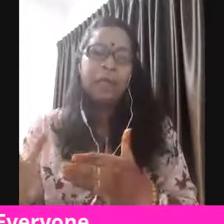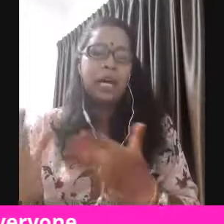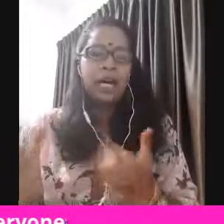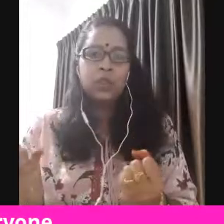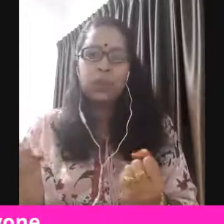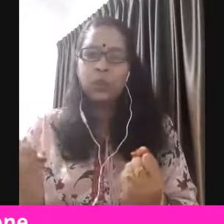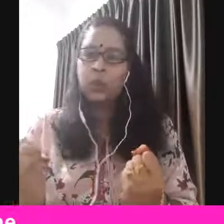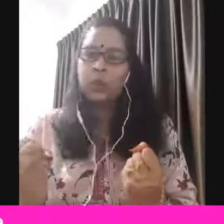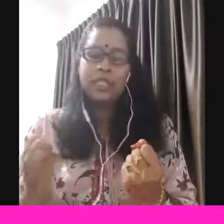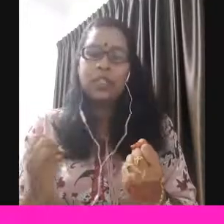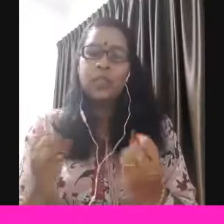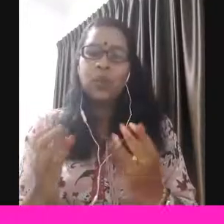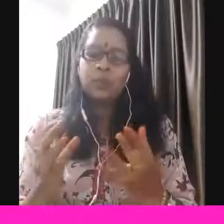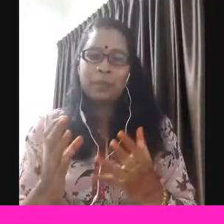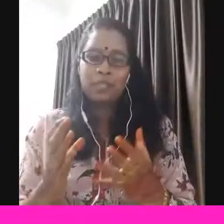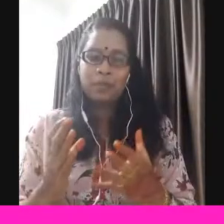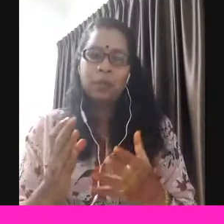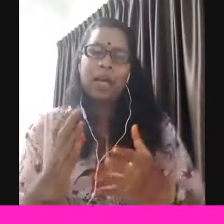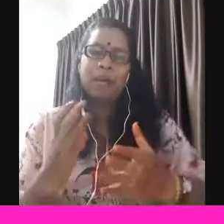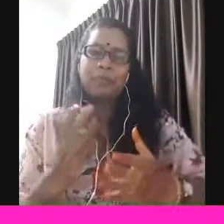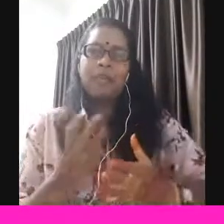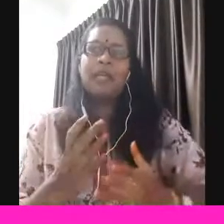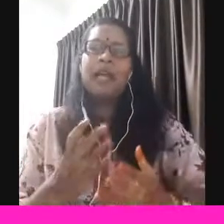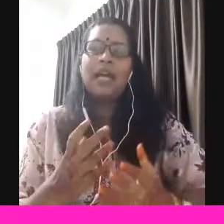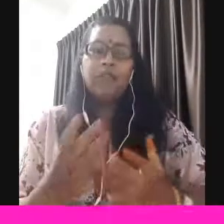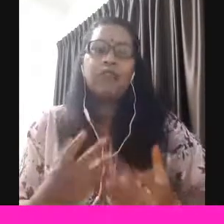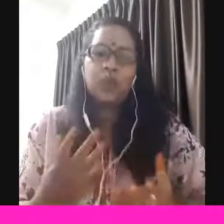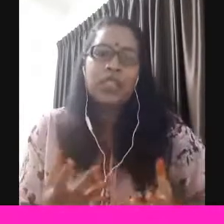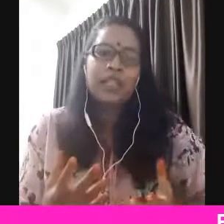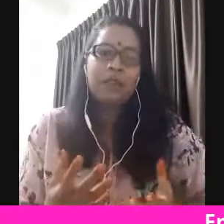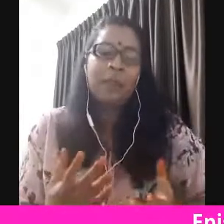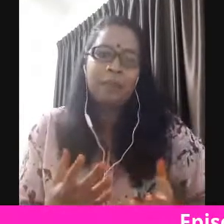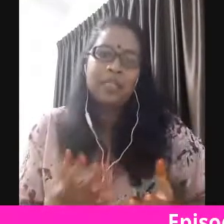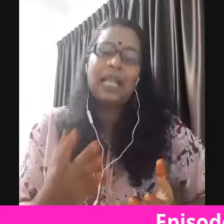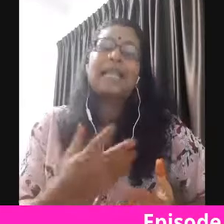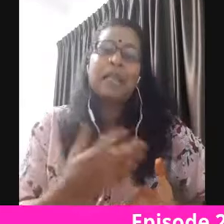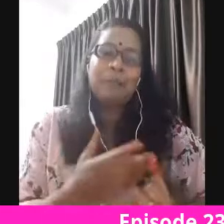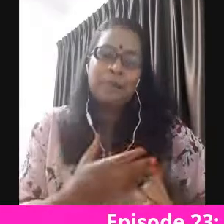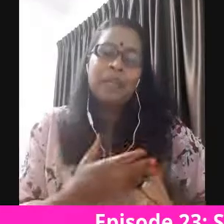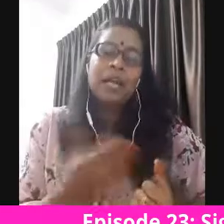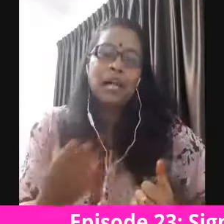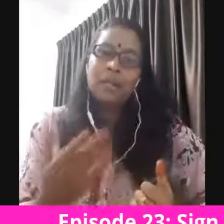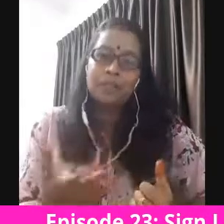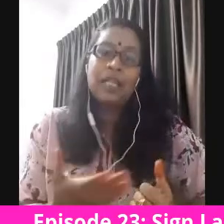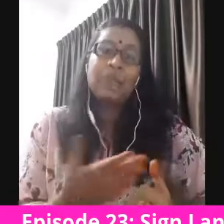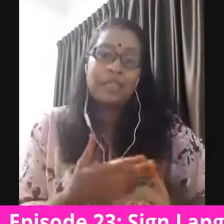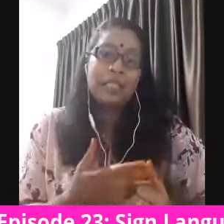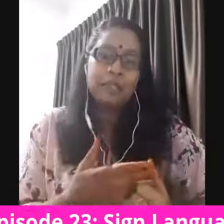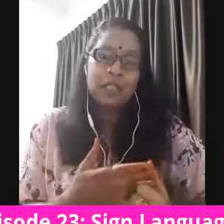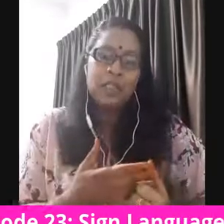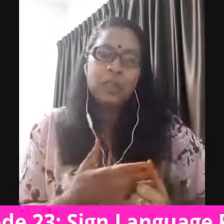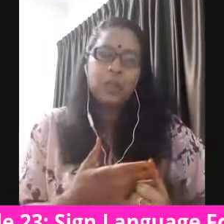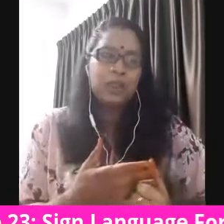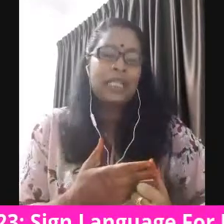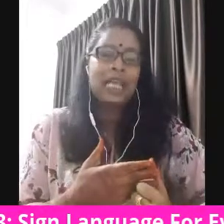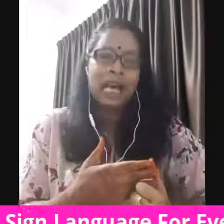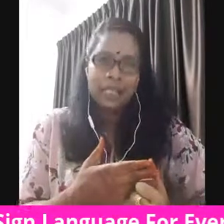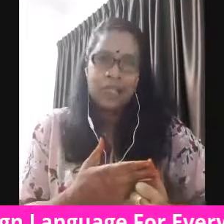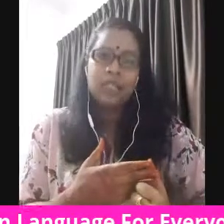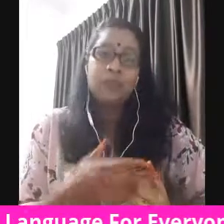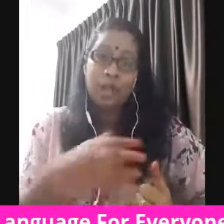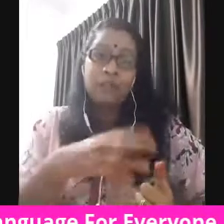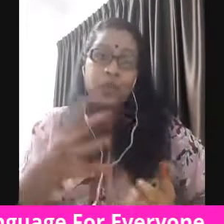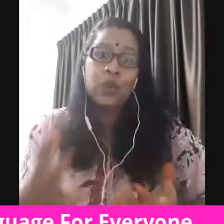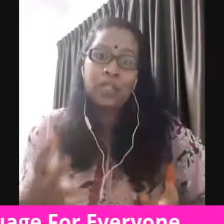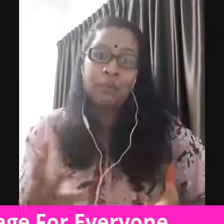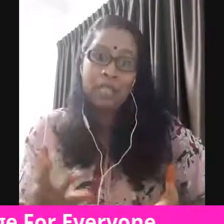book. So there is no specific book, and maybe in future they will publish like KPM, Kementerian Pendidikan Malaysia. So they are in